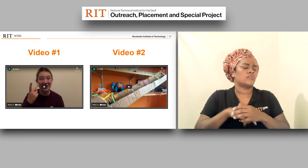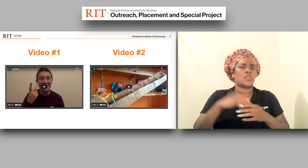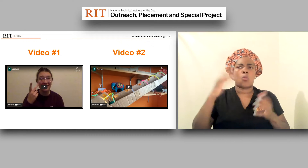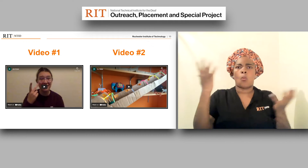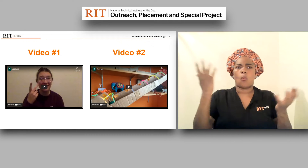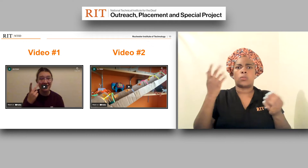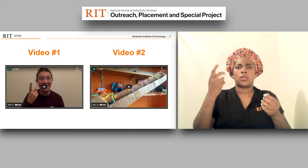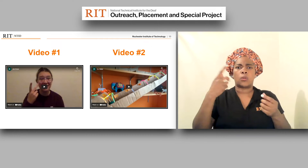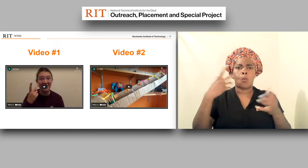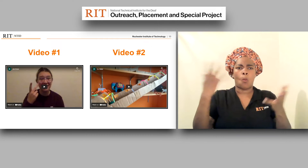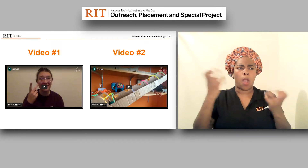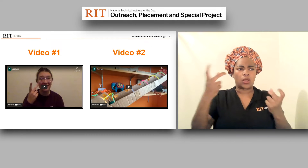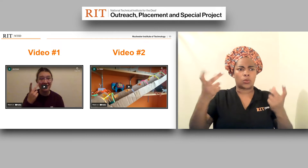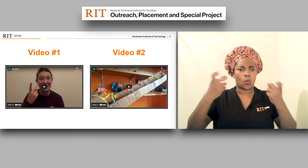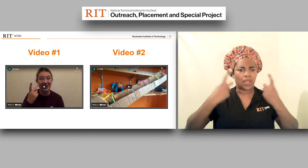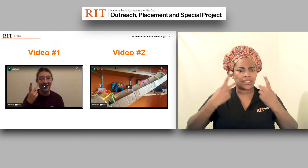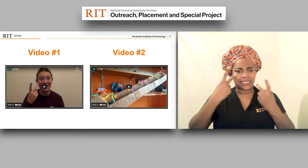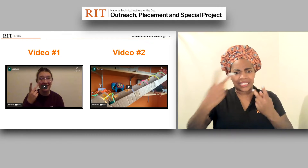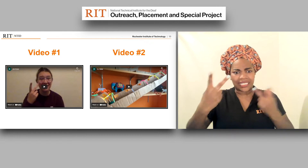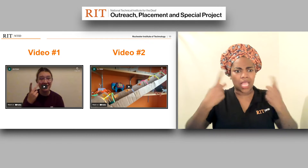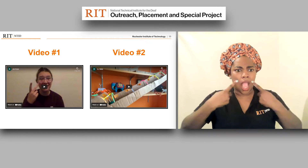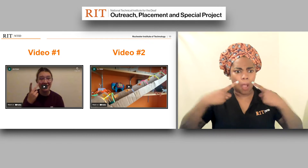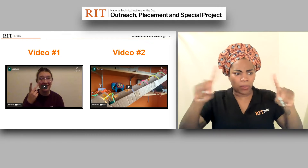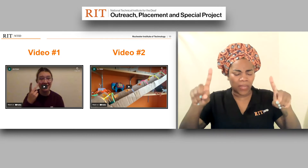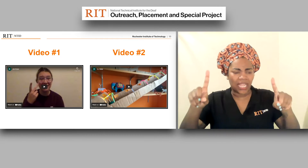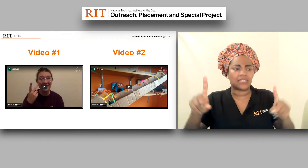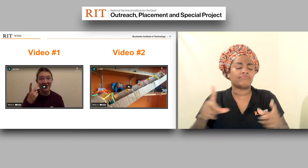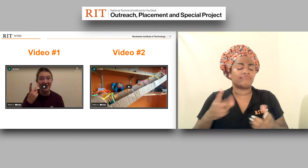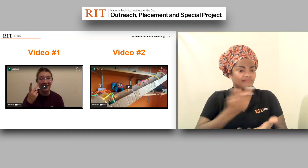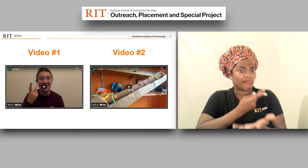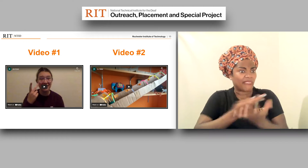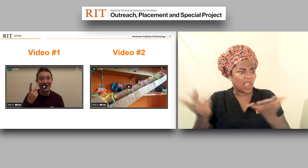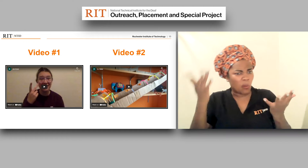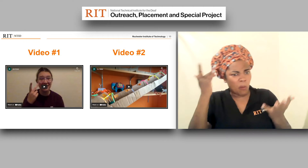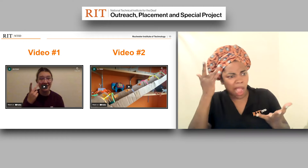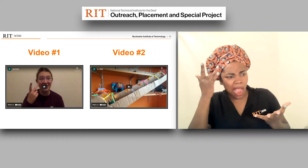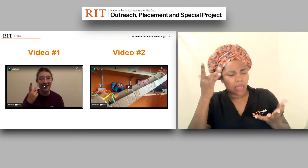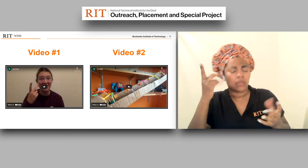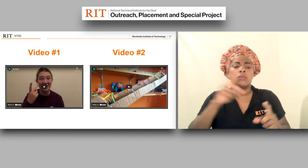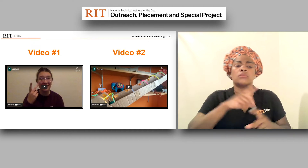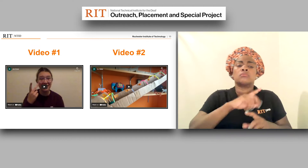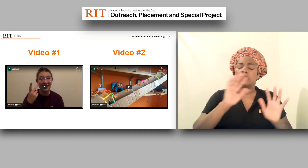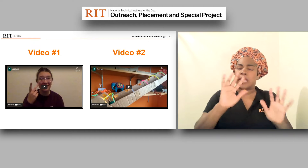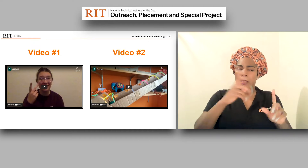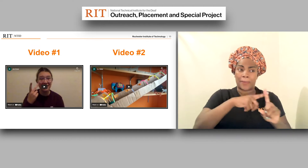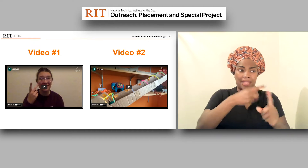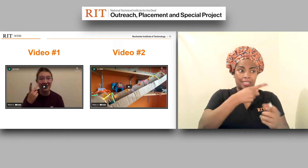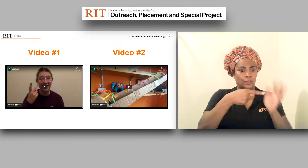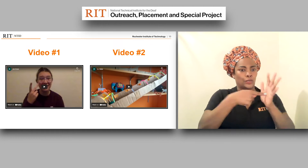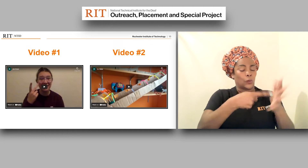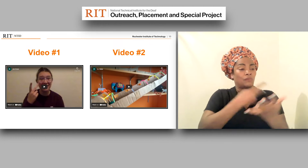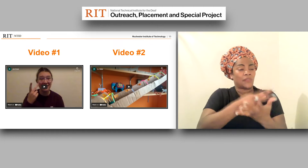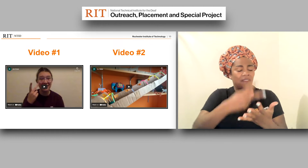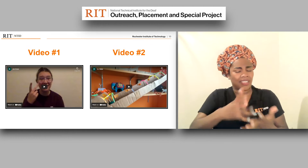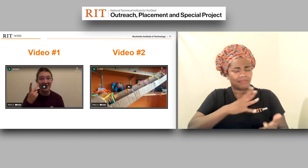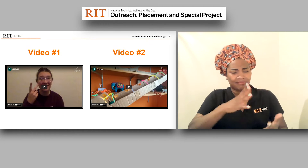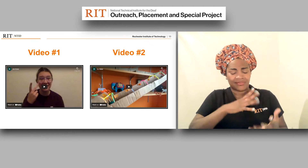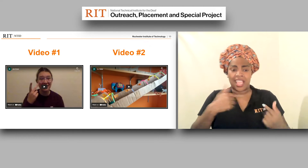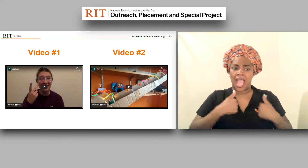Was it successful? Was it a failure? And why was that so? And I want to see it